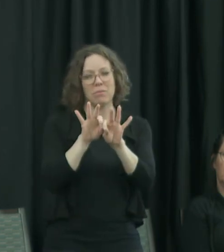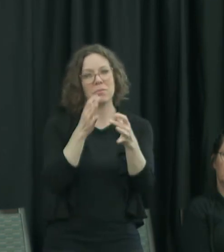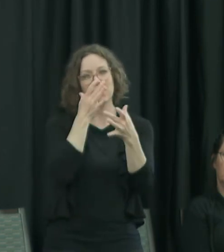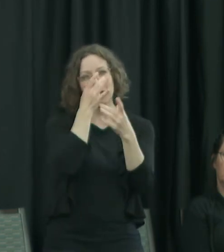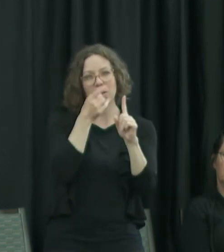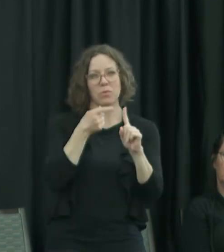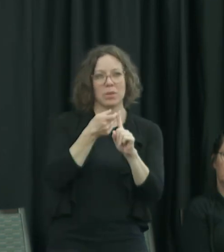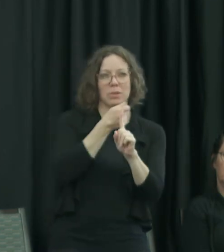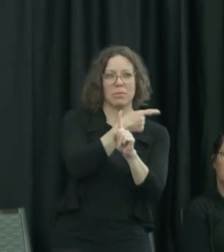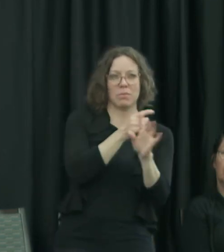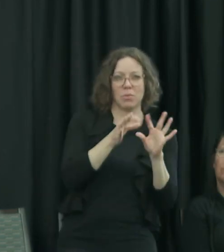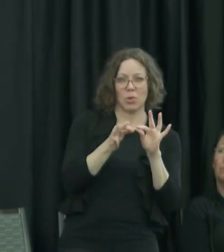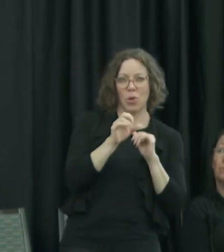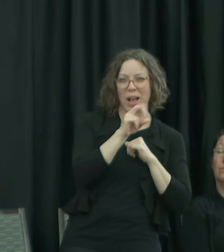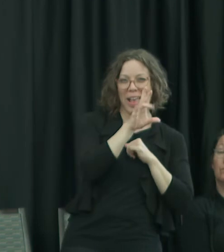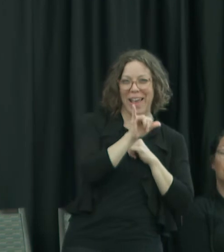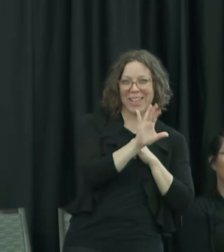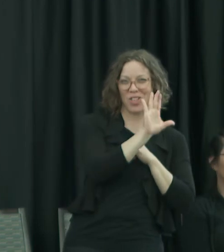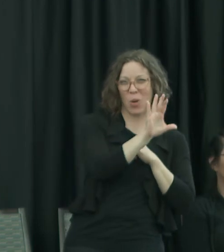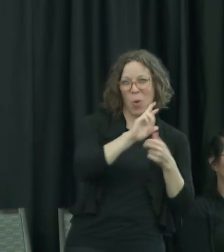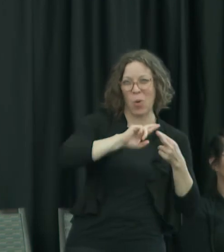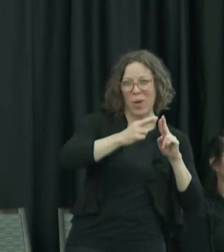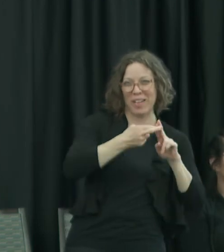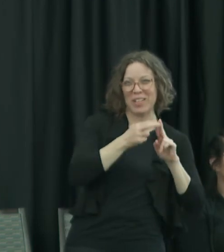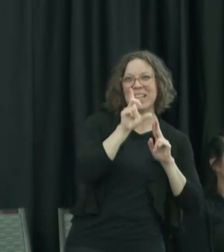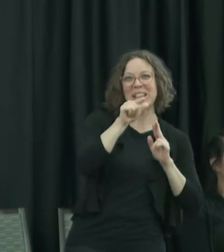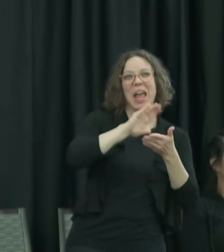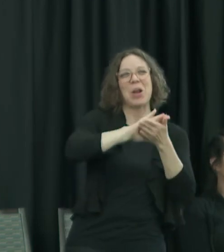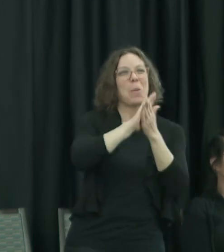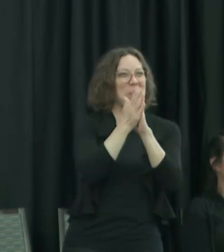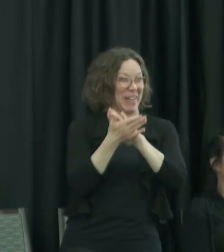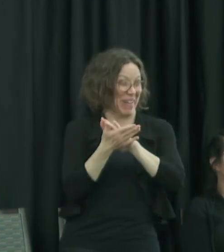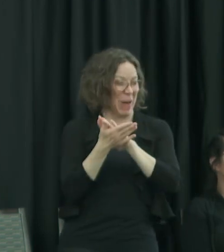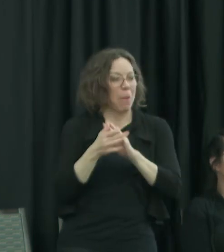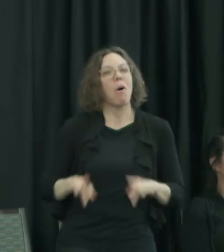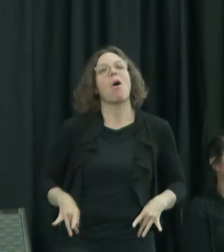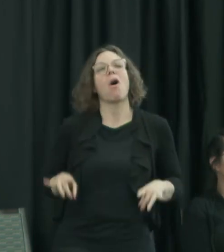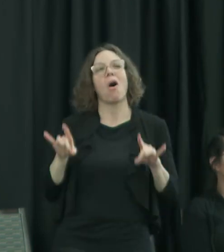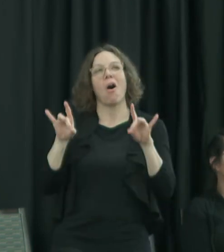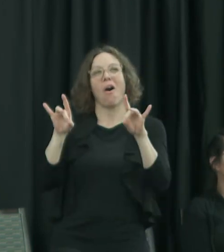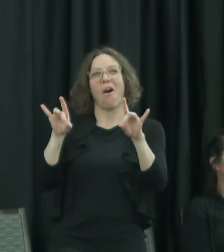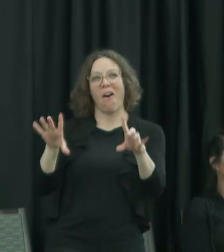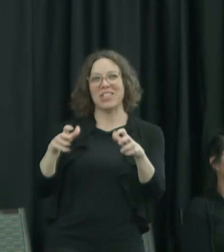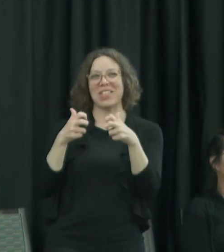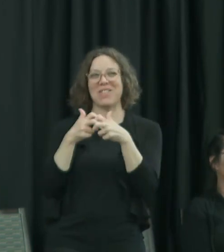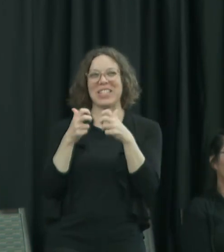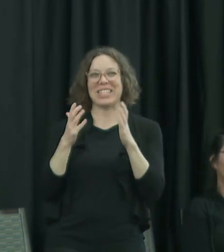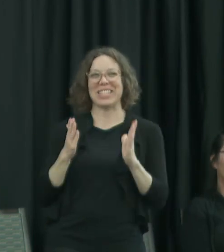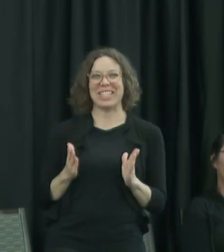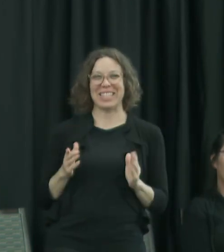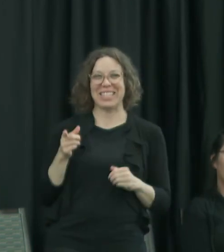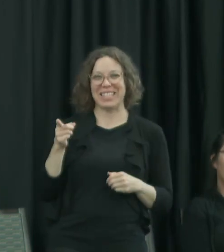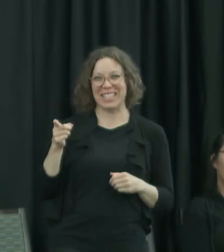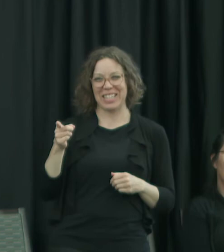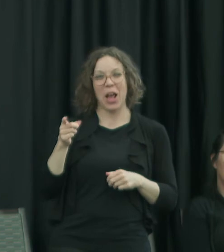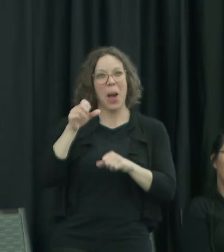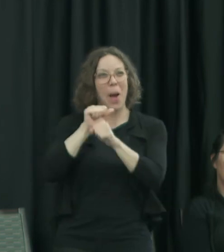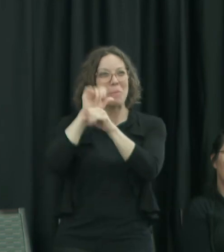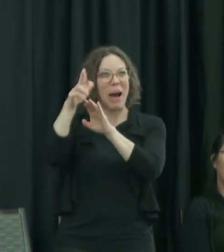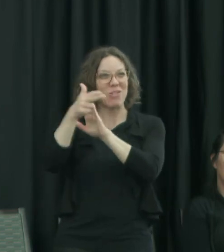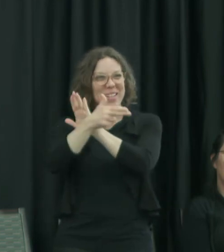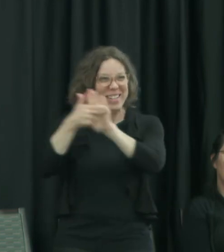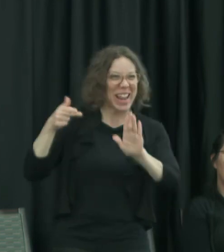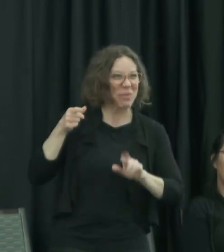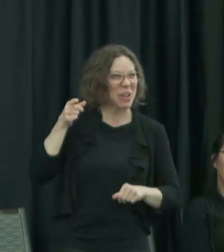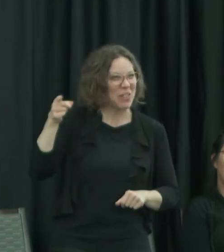of Ashley's relative, Ashley Van Orny's relatives, would later become an Australian cosmic ray physicist who has a mountain named after him in